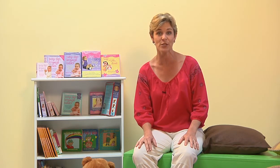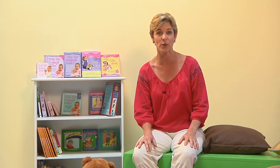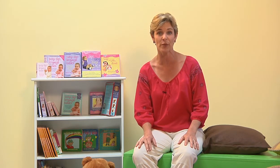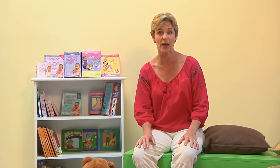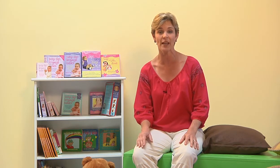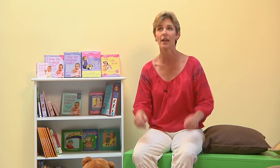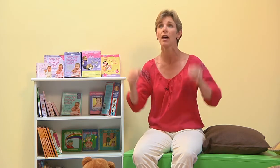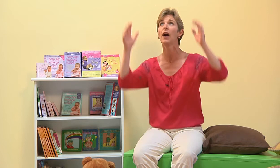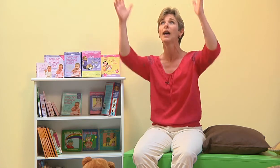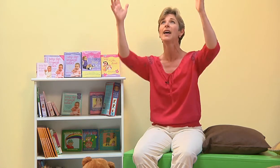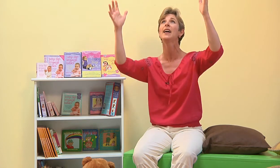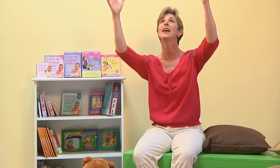one, right?